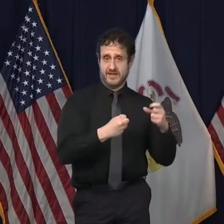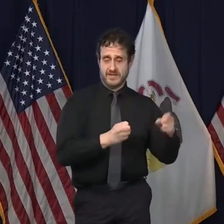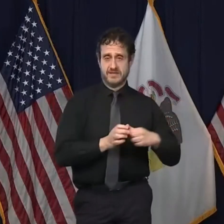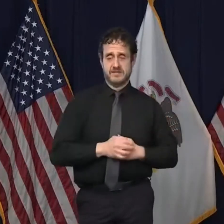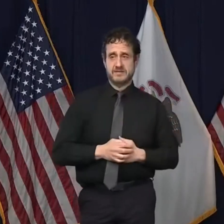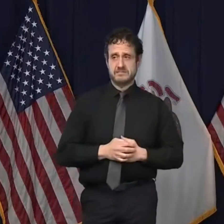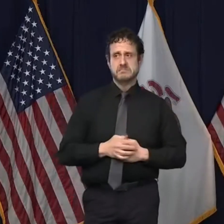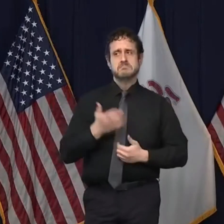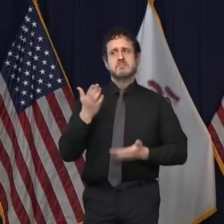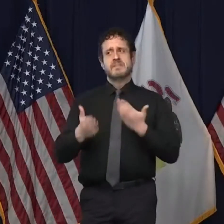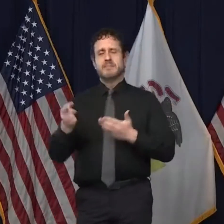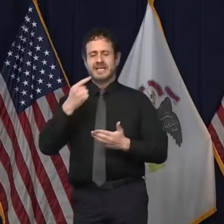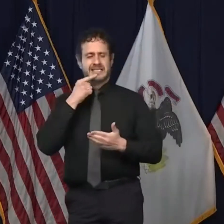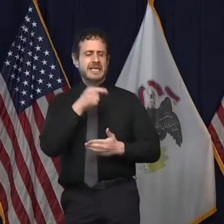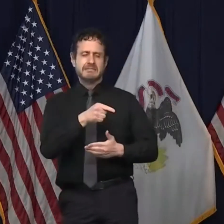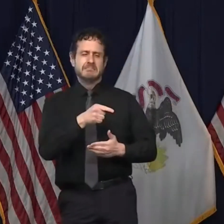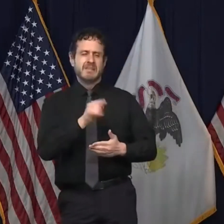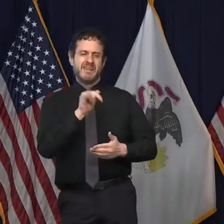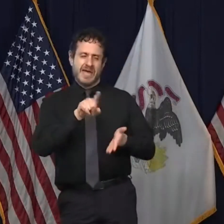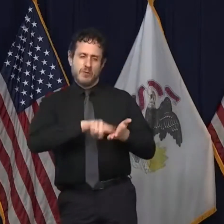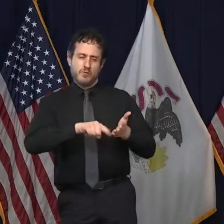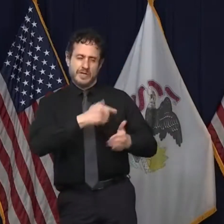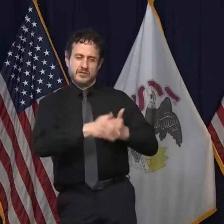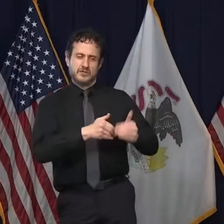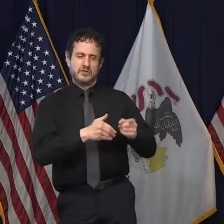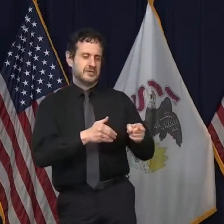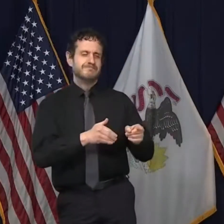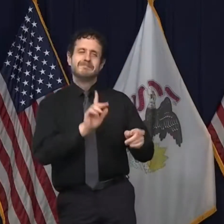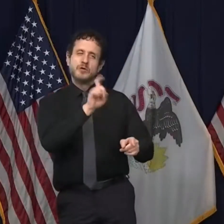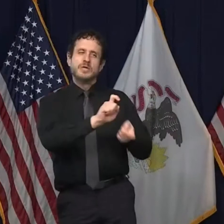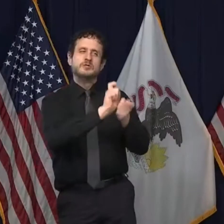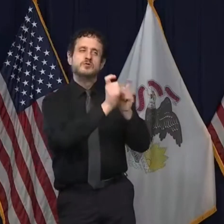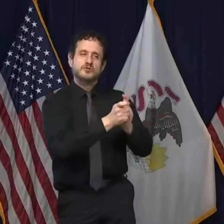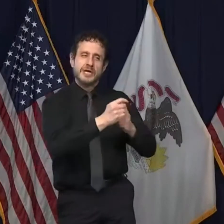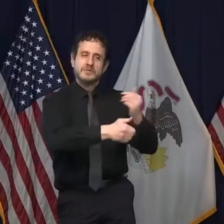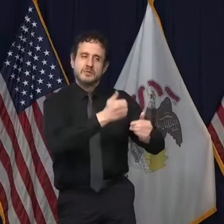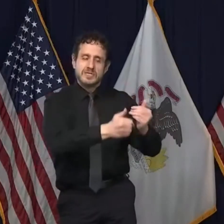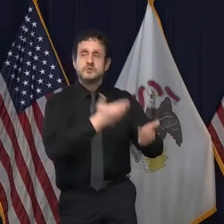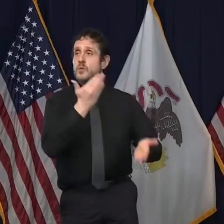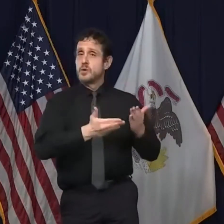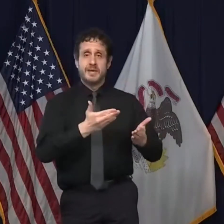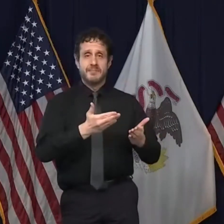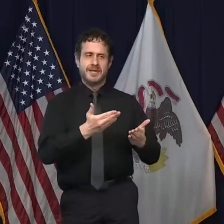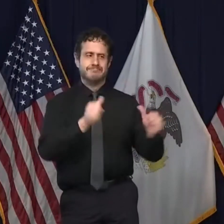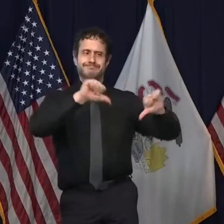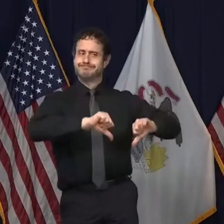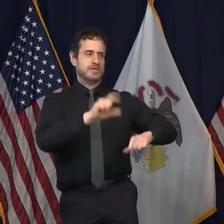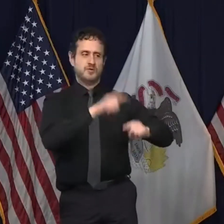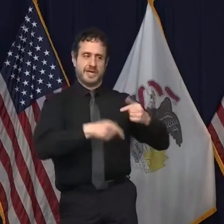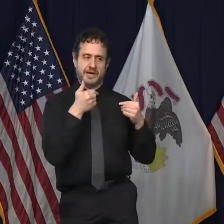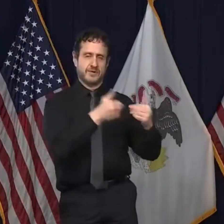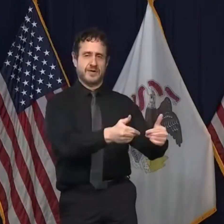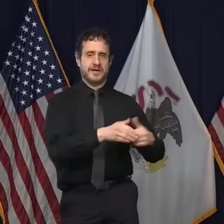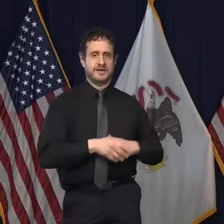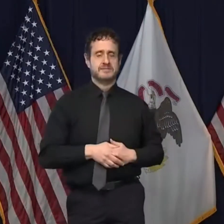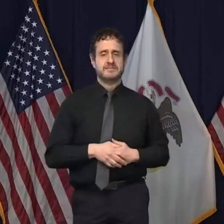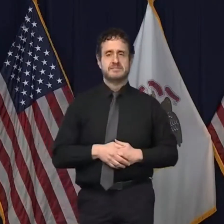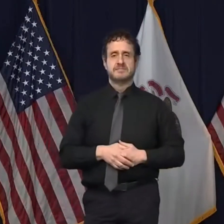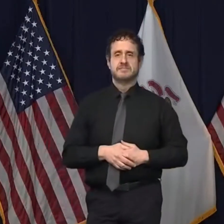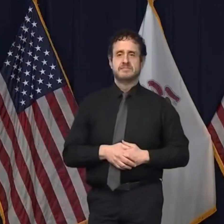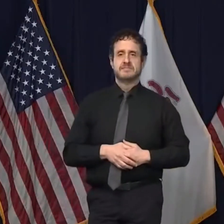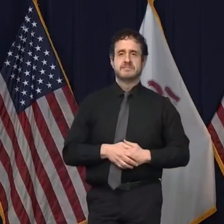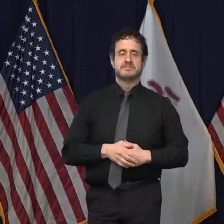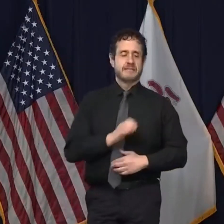can require modifications or even disapprove a research project altogether. Phase 1